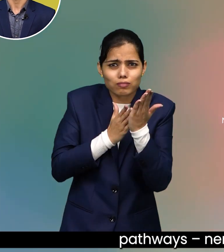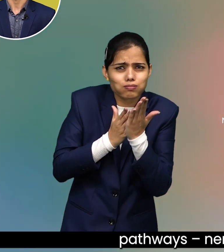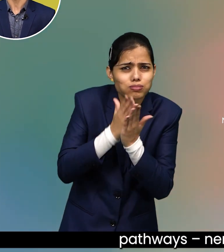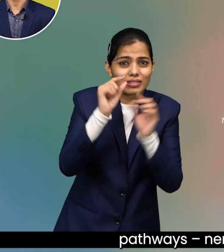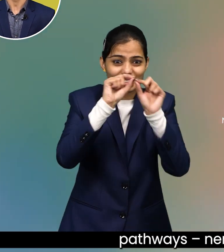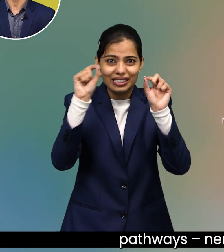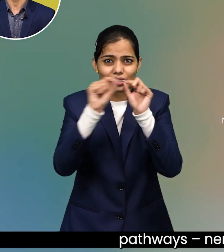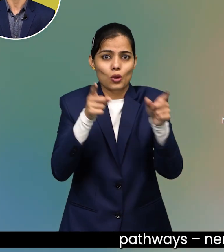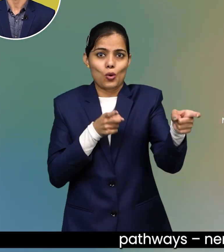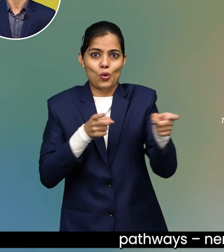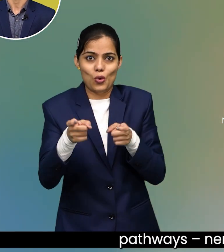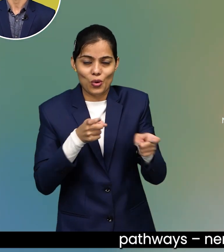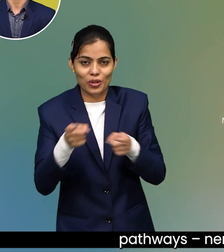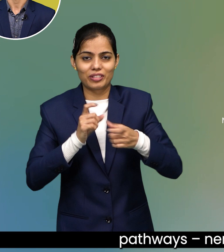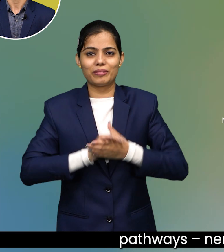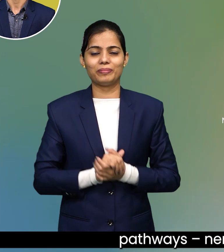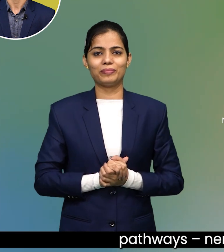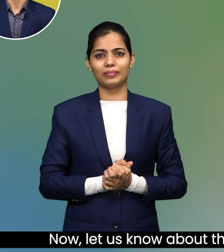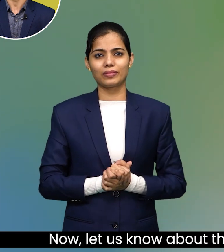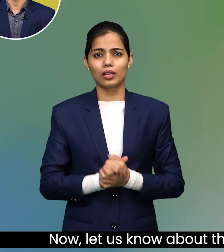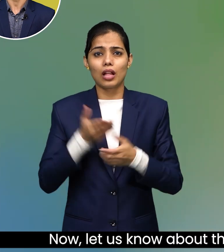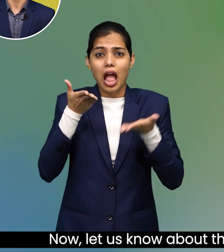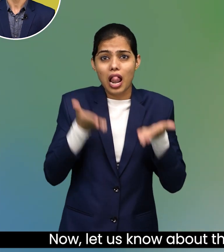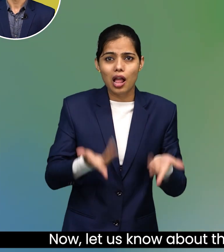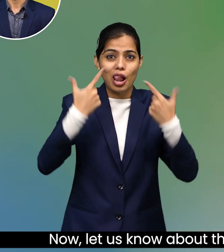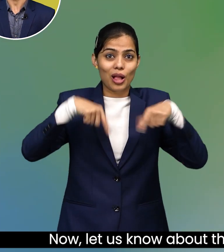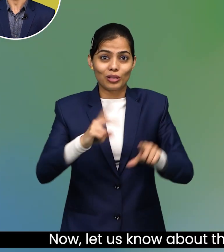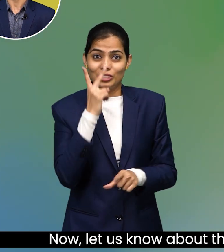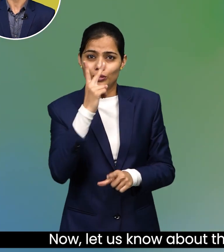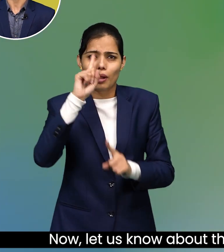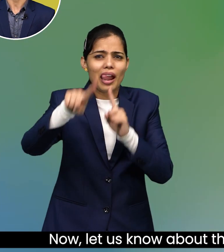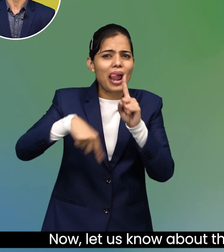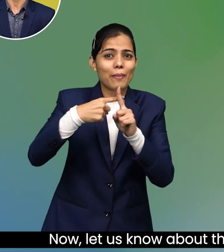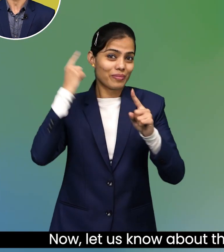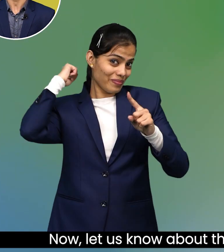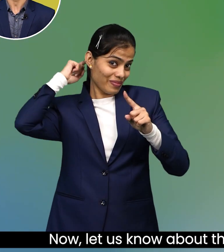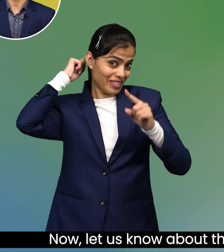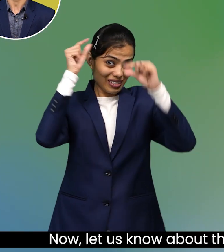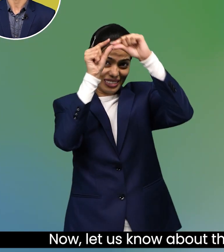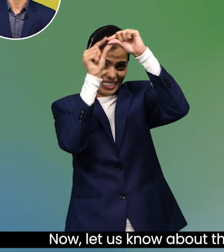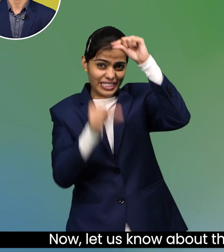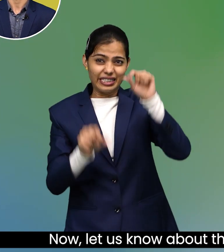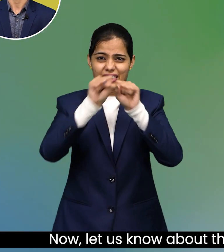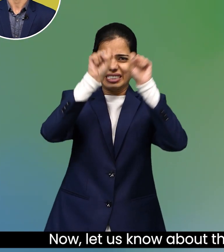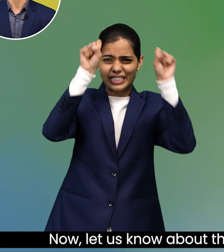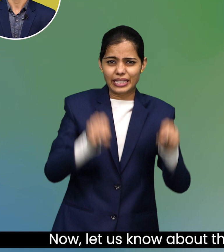pathways, nervous coordination. Now, let us know about peripheral nervous